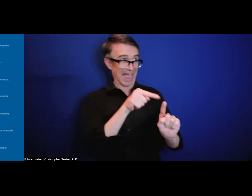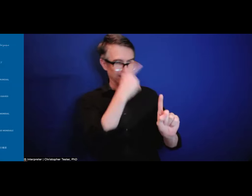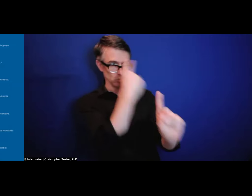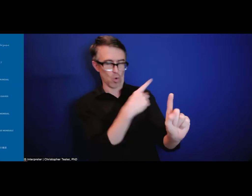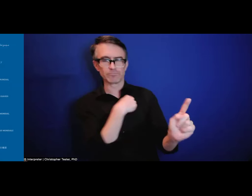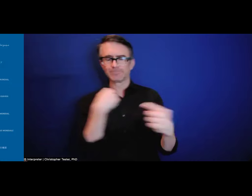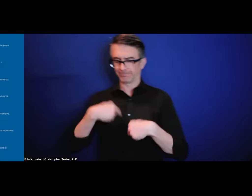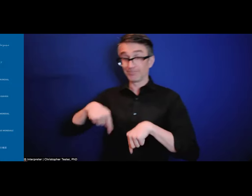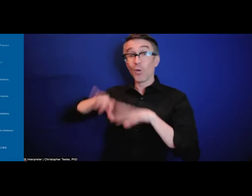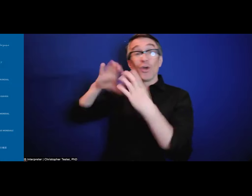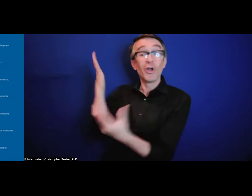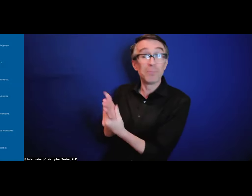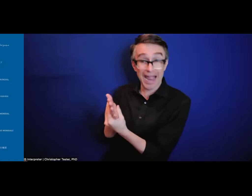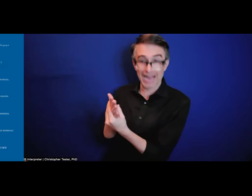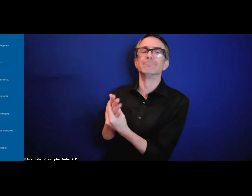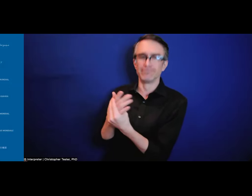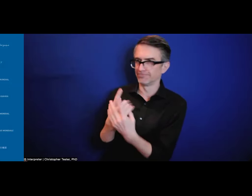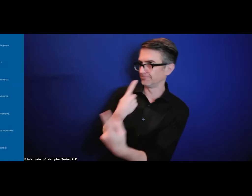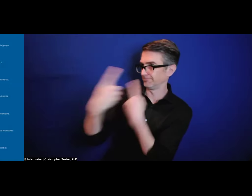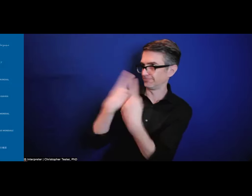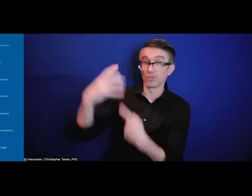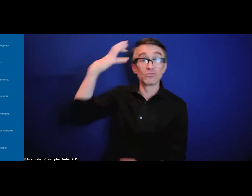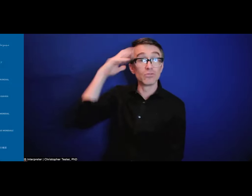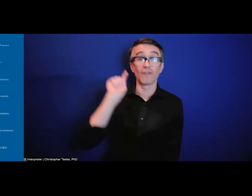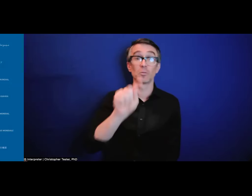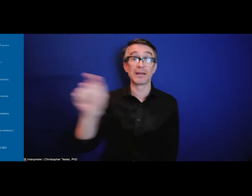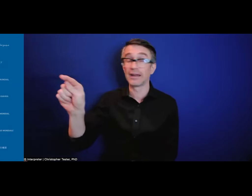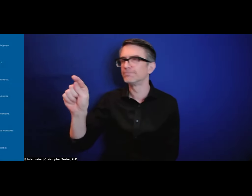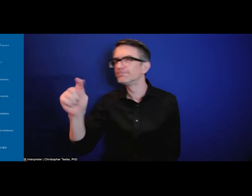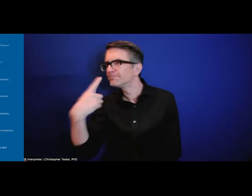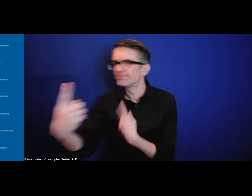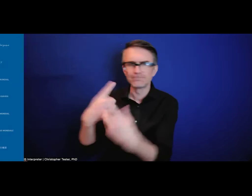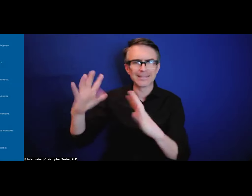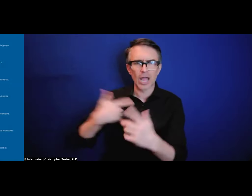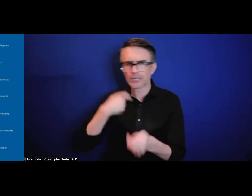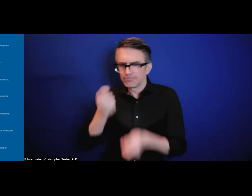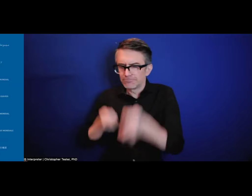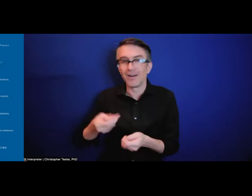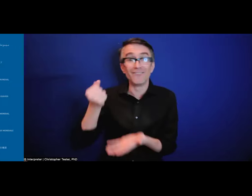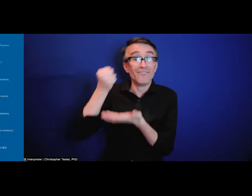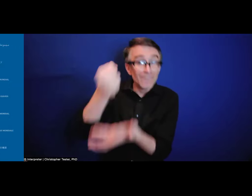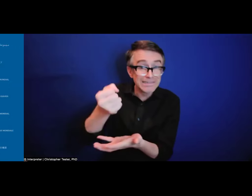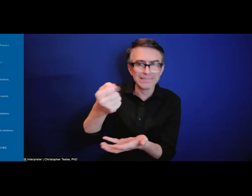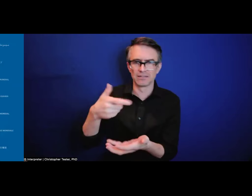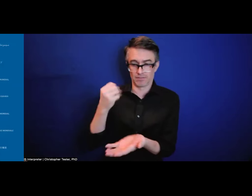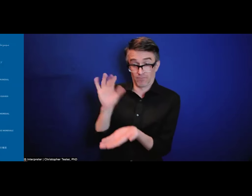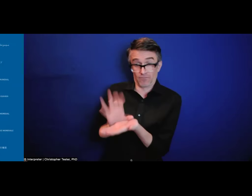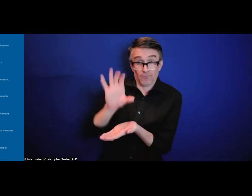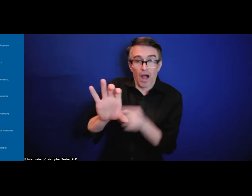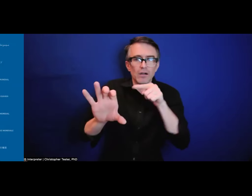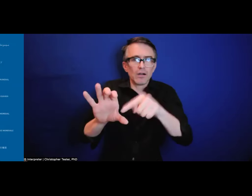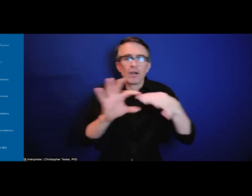facilities, which consider the diverse needs of persons with disabilities. And I'll give you an example of where the World Bank has